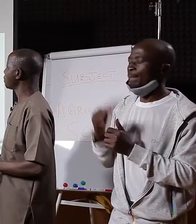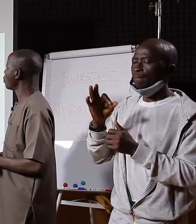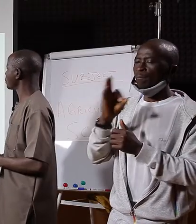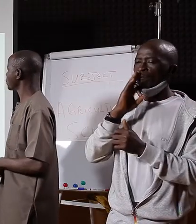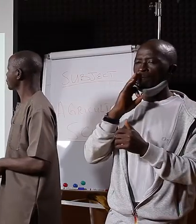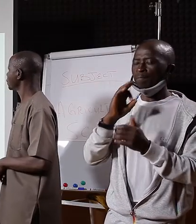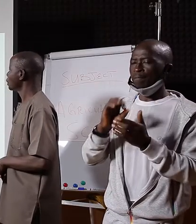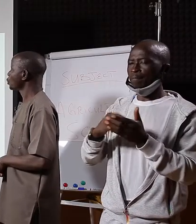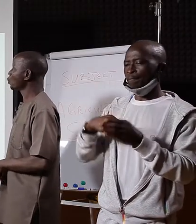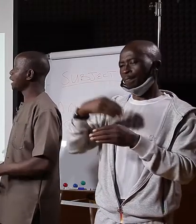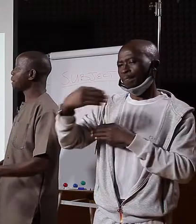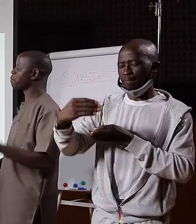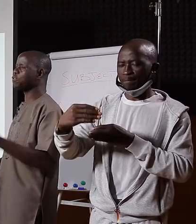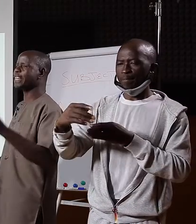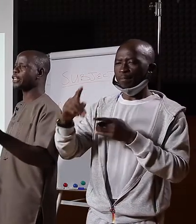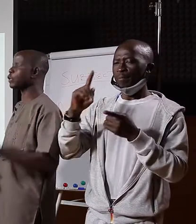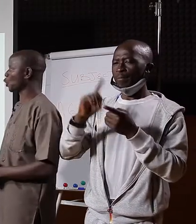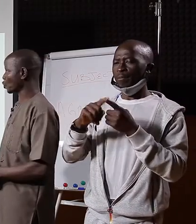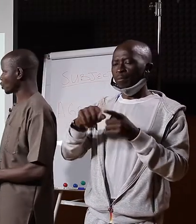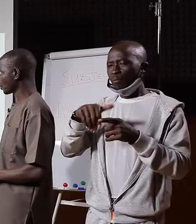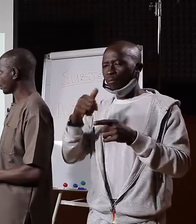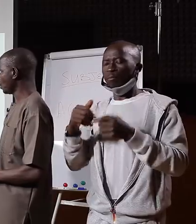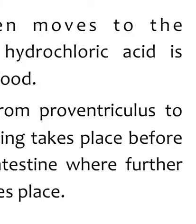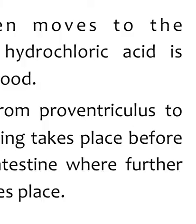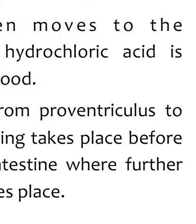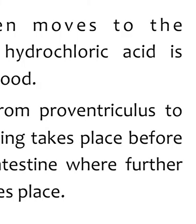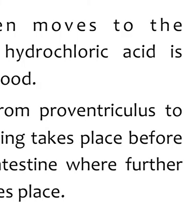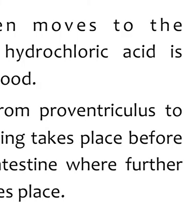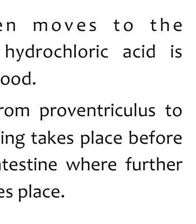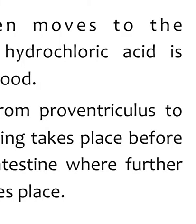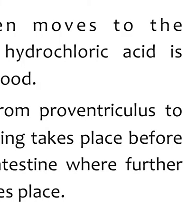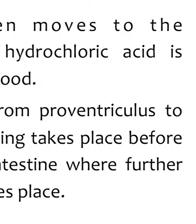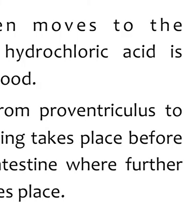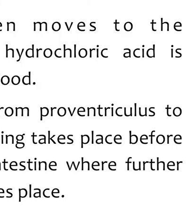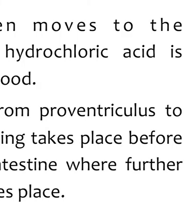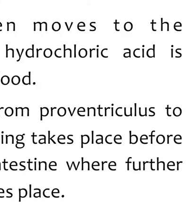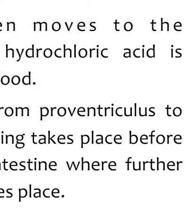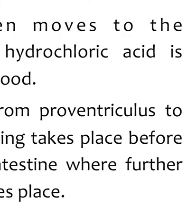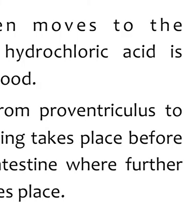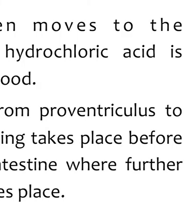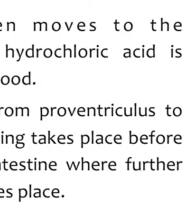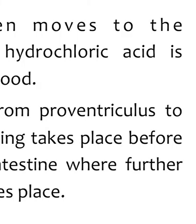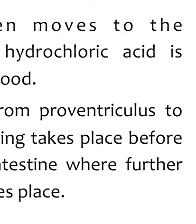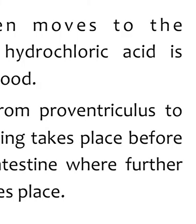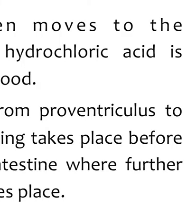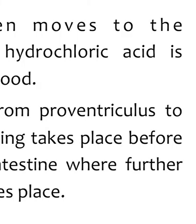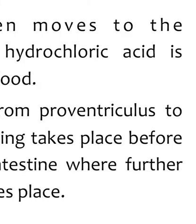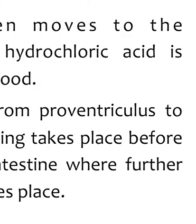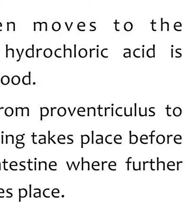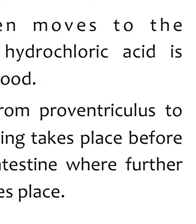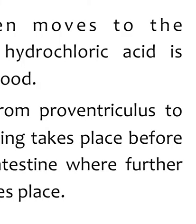The food then moves to the proventriculus, where hydrochloric acid is produced to act on the food.